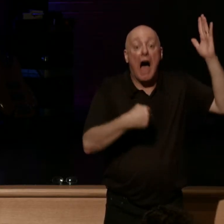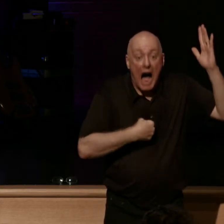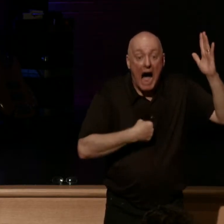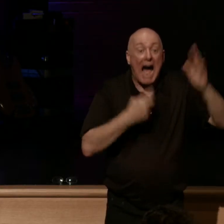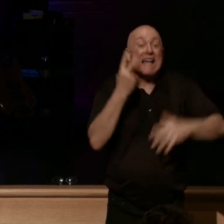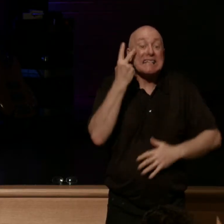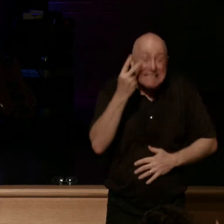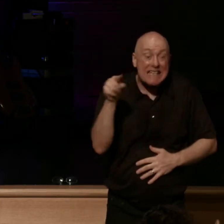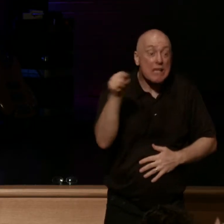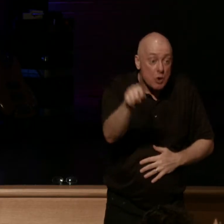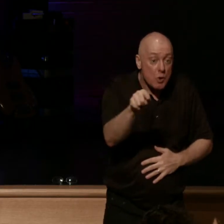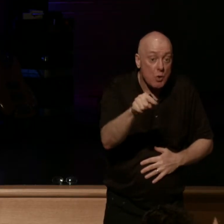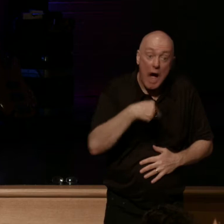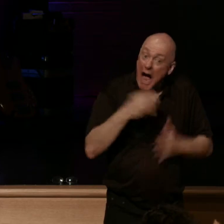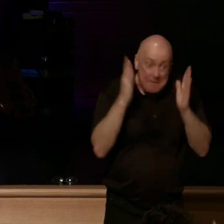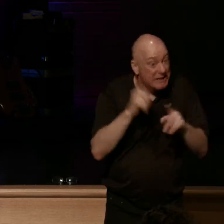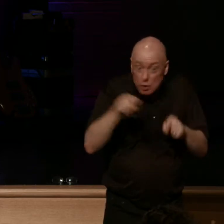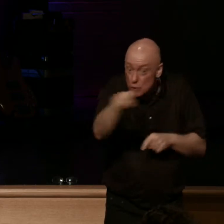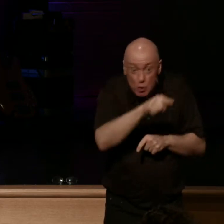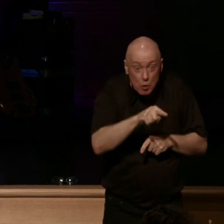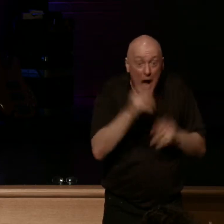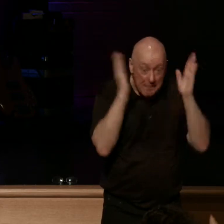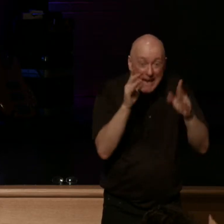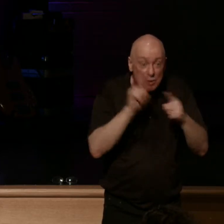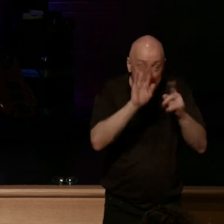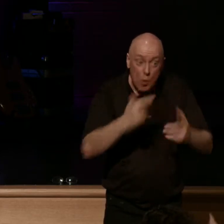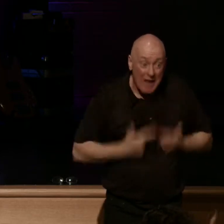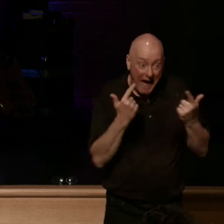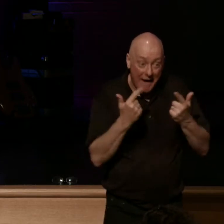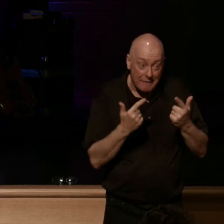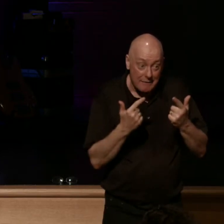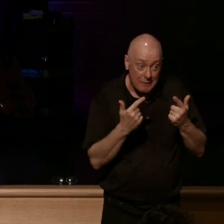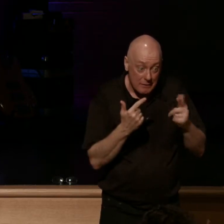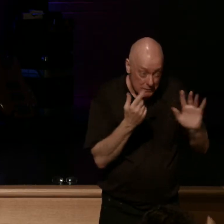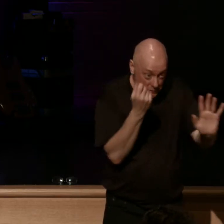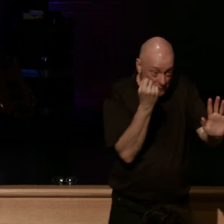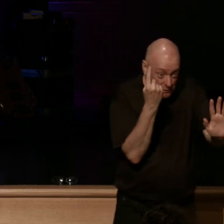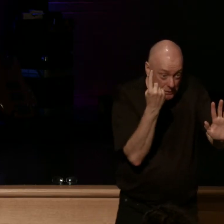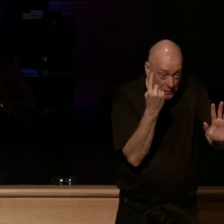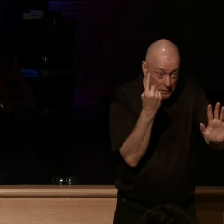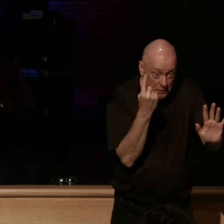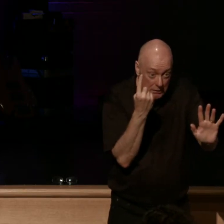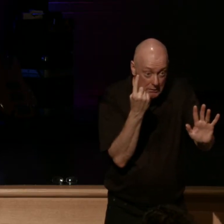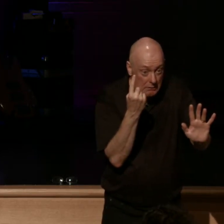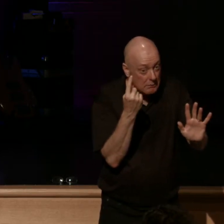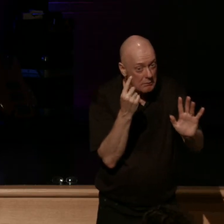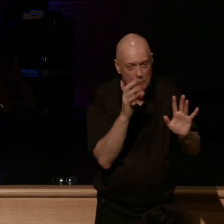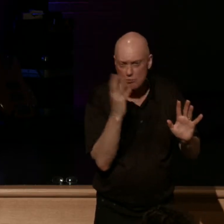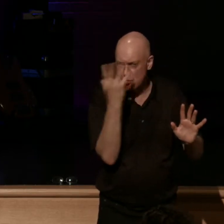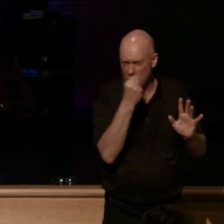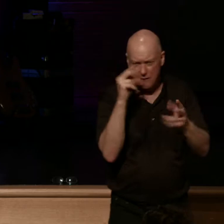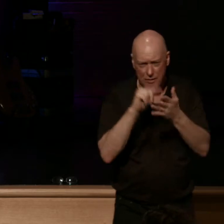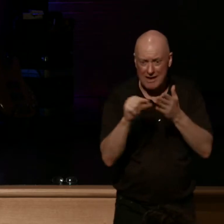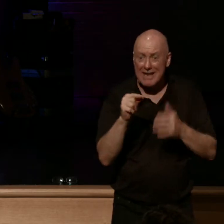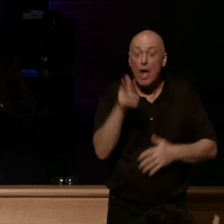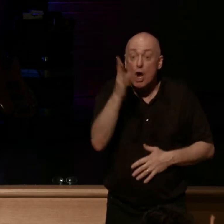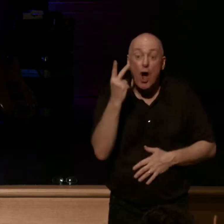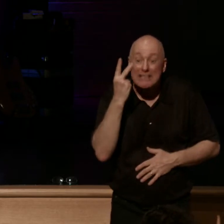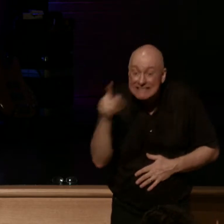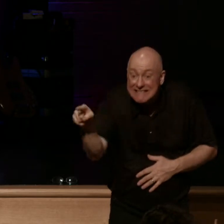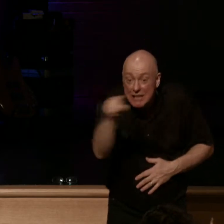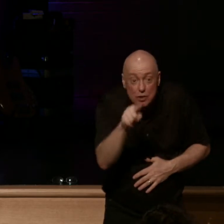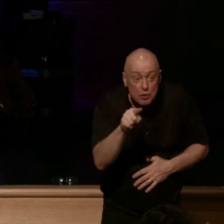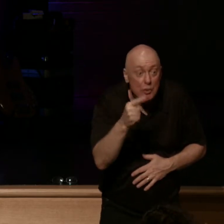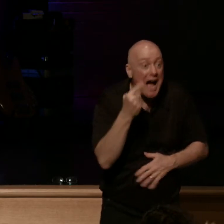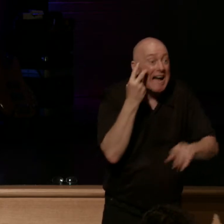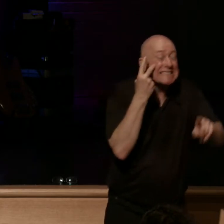see you. I pay attention, he says, I see you. I want you to hear that right now. This is such a wonderful verse of love from God. He sees you where you are right now. He says, I see